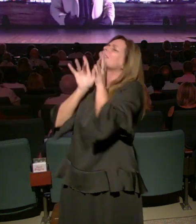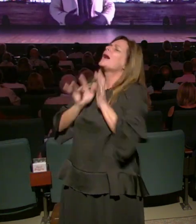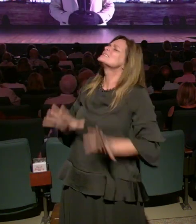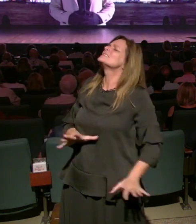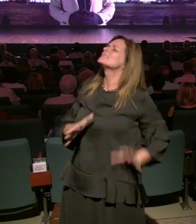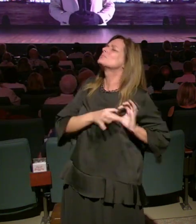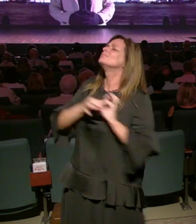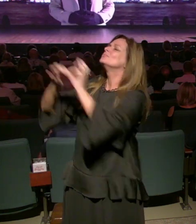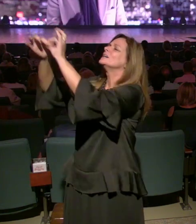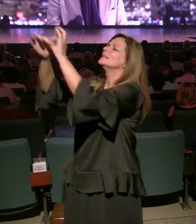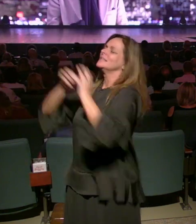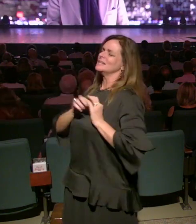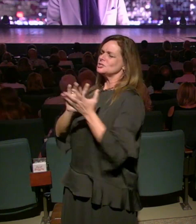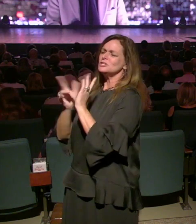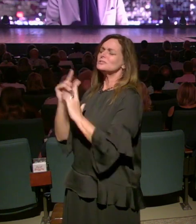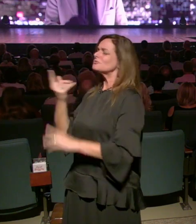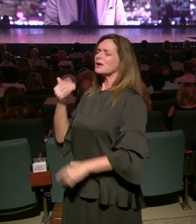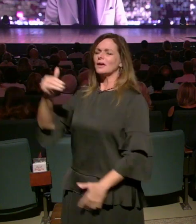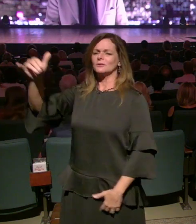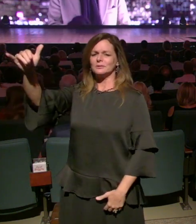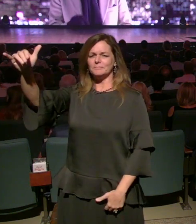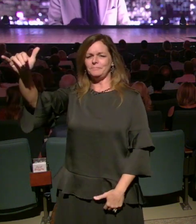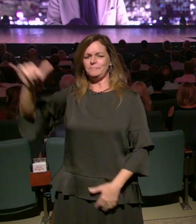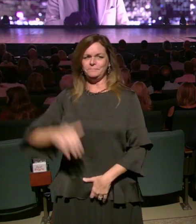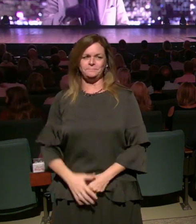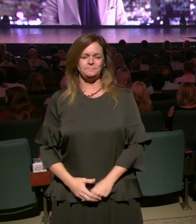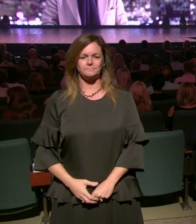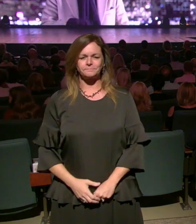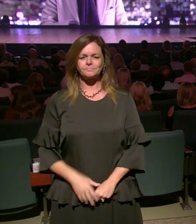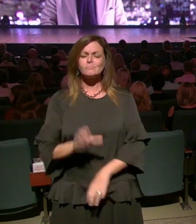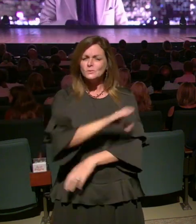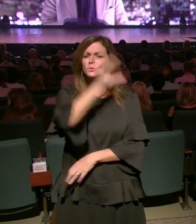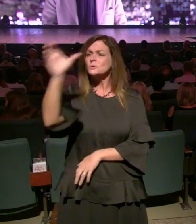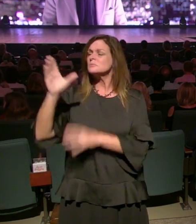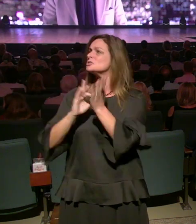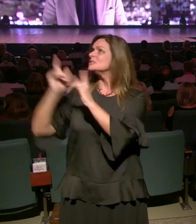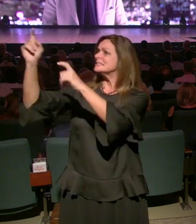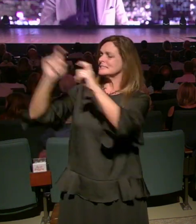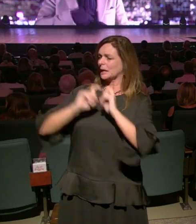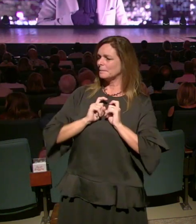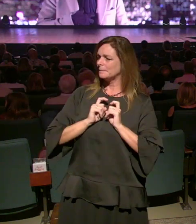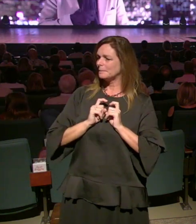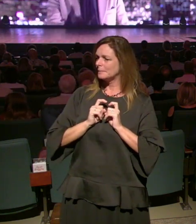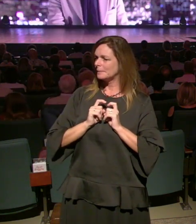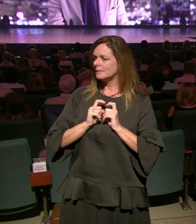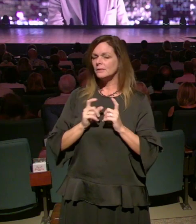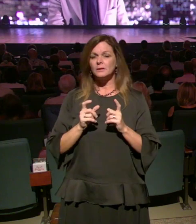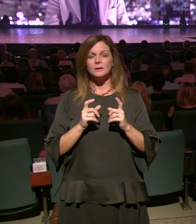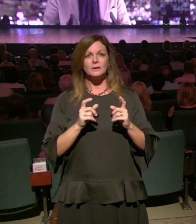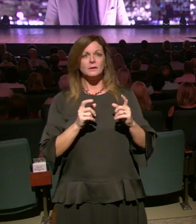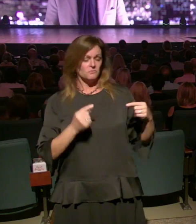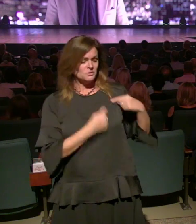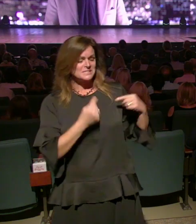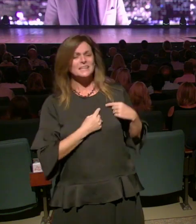through Jesus. Jesus was born on this Christmas. He came to earth to pay the penalty for my sin and your sin.